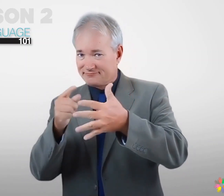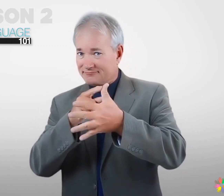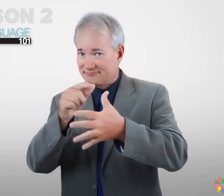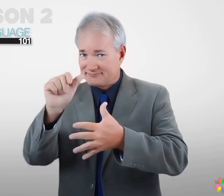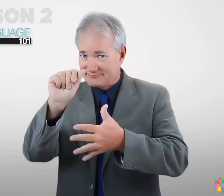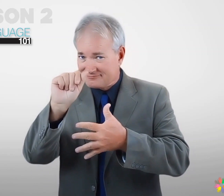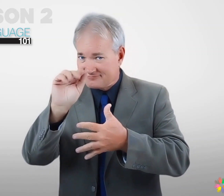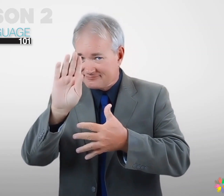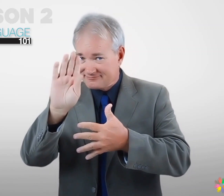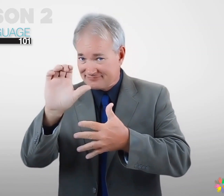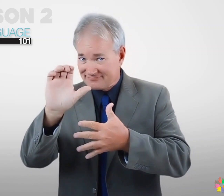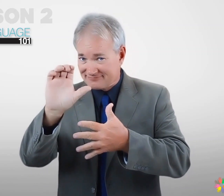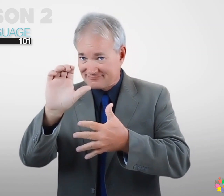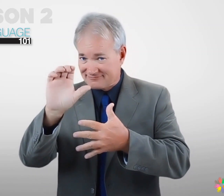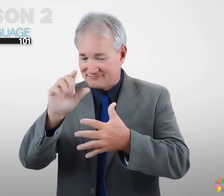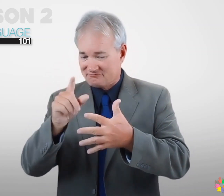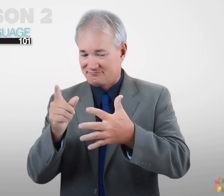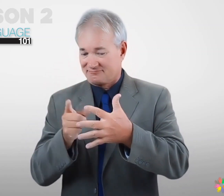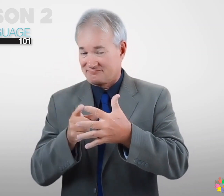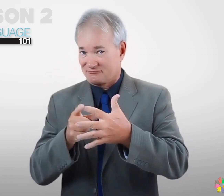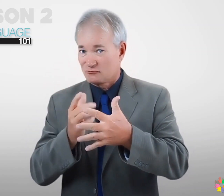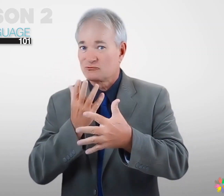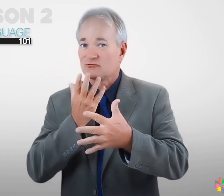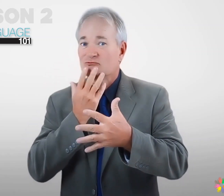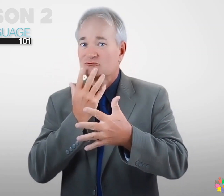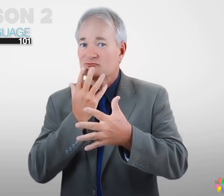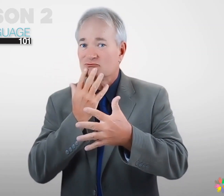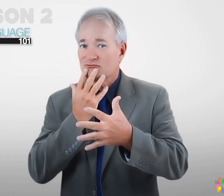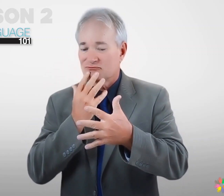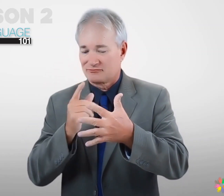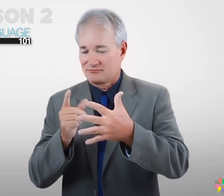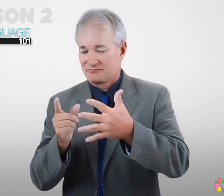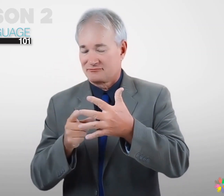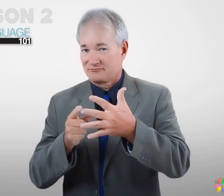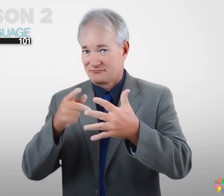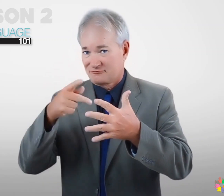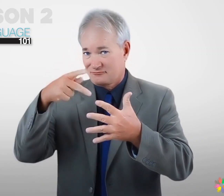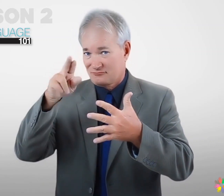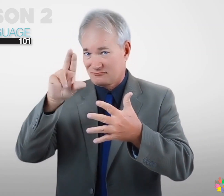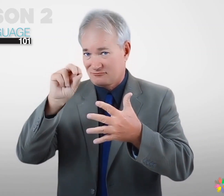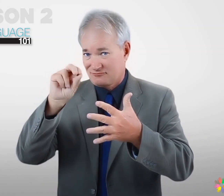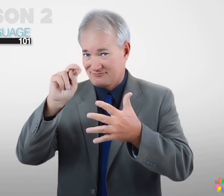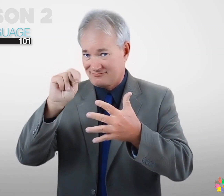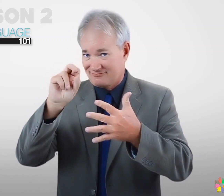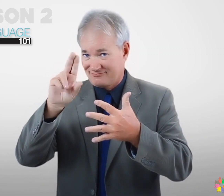starting with our ABCs, some colors, pronouns,